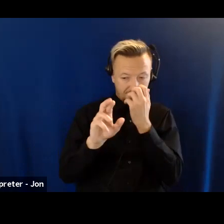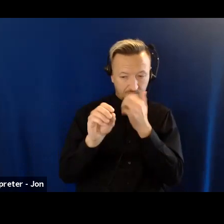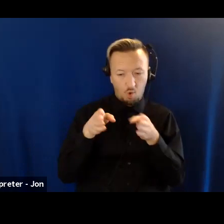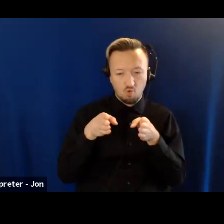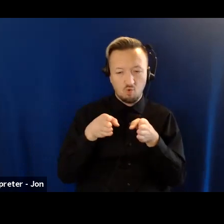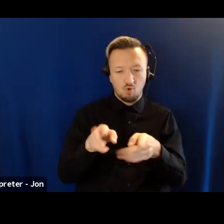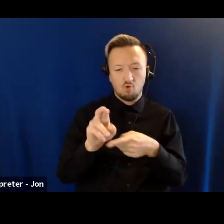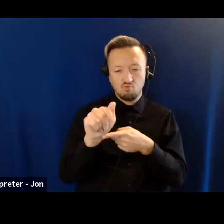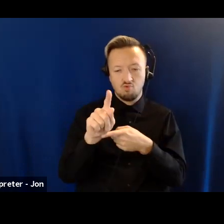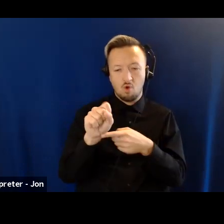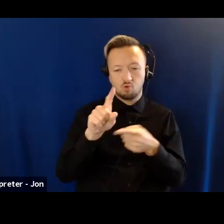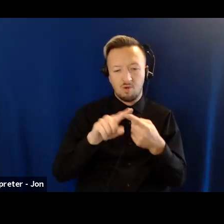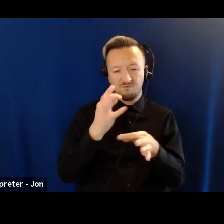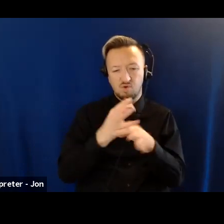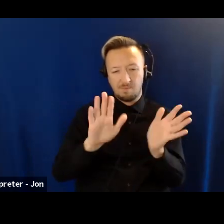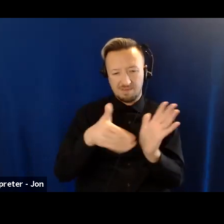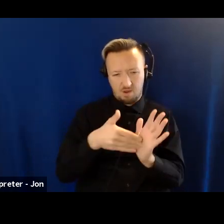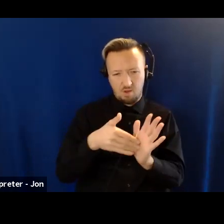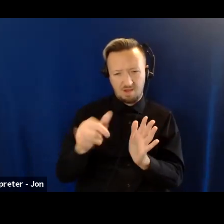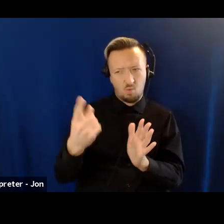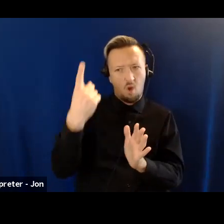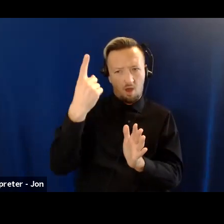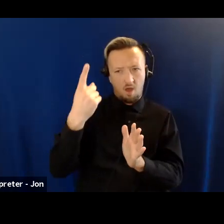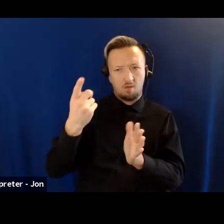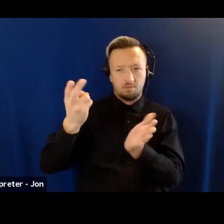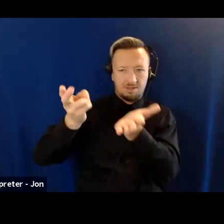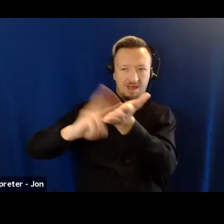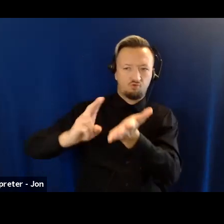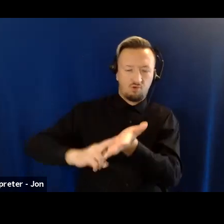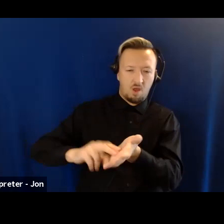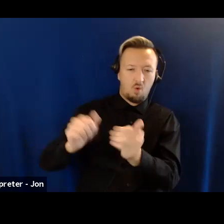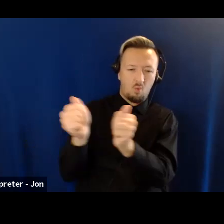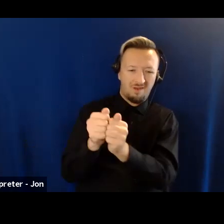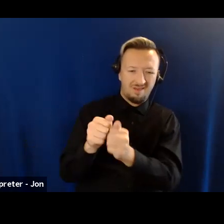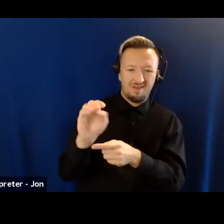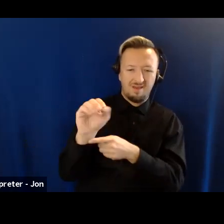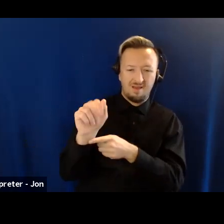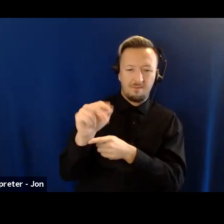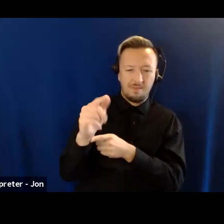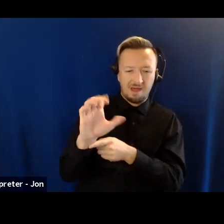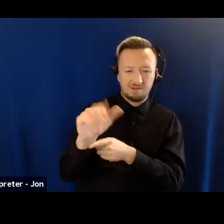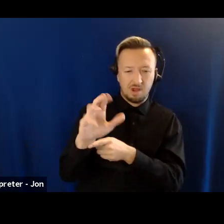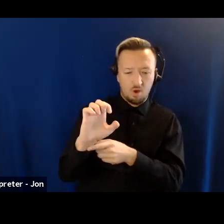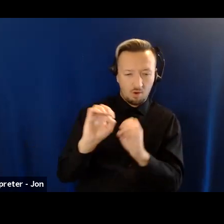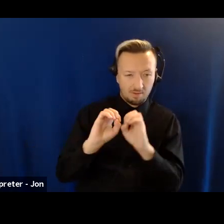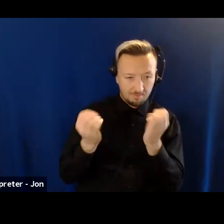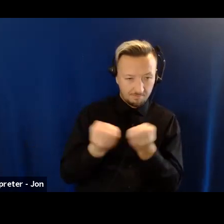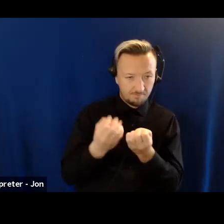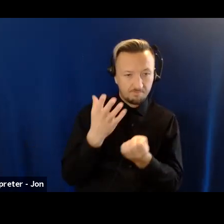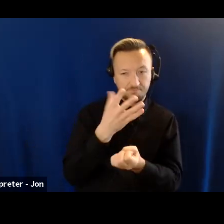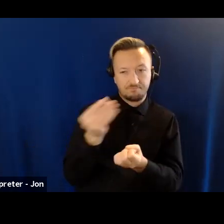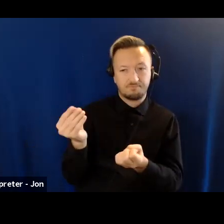Living is one of many who have contracted with managed care organizations and with